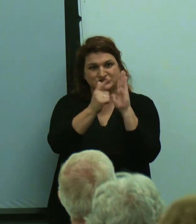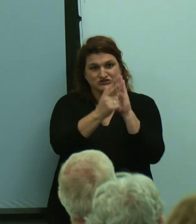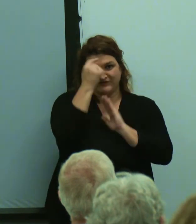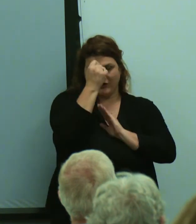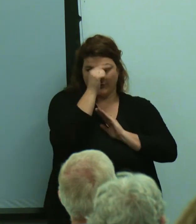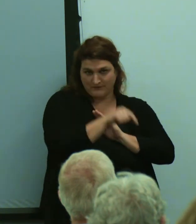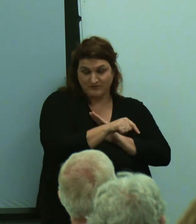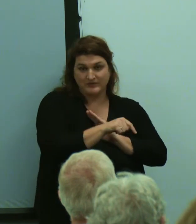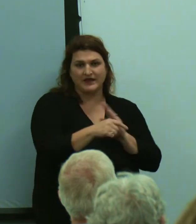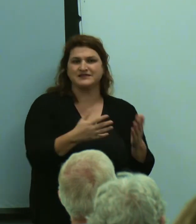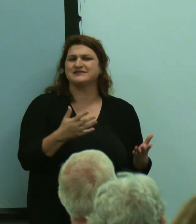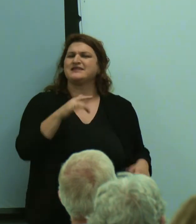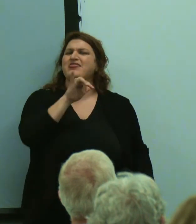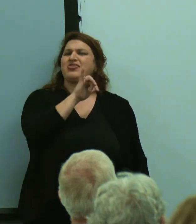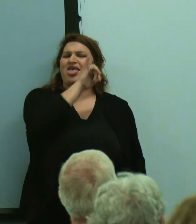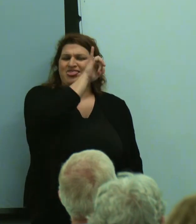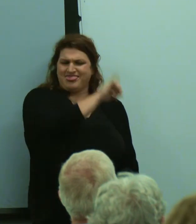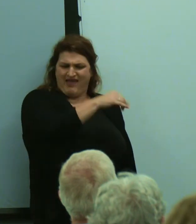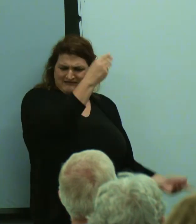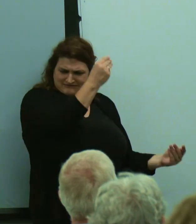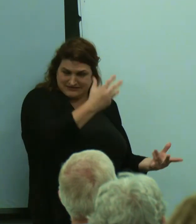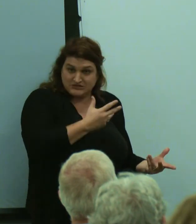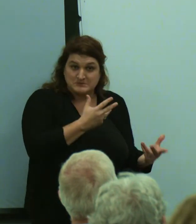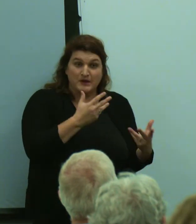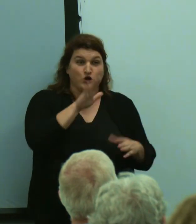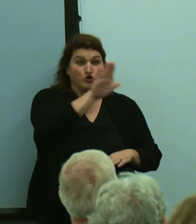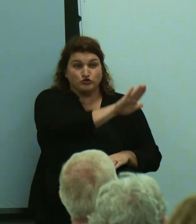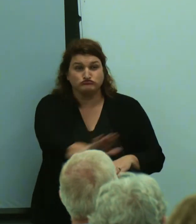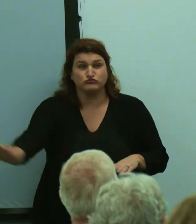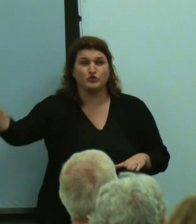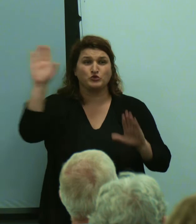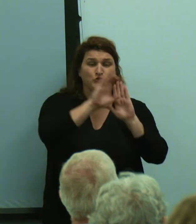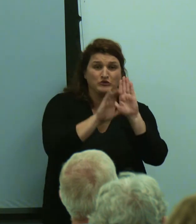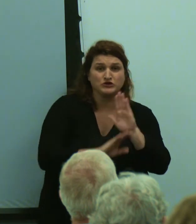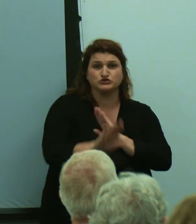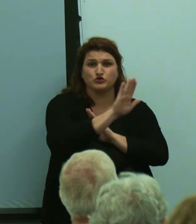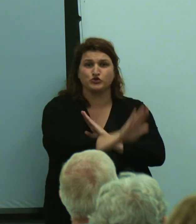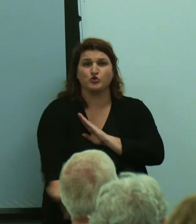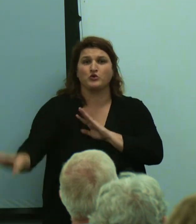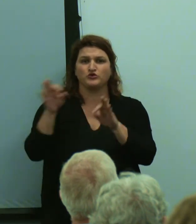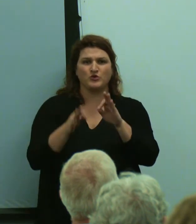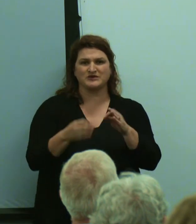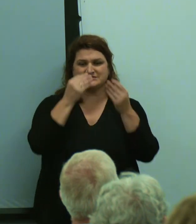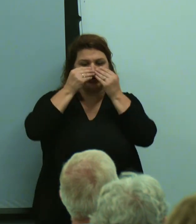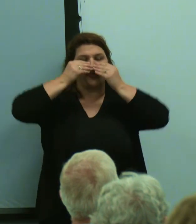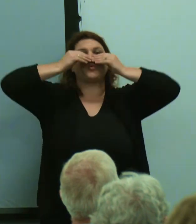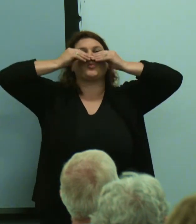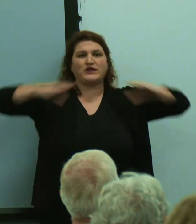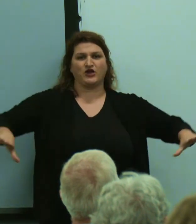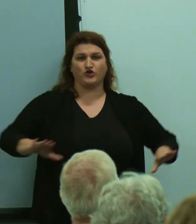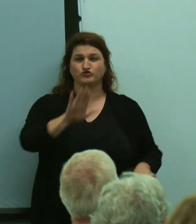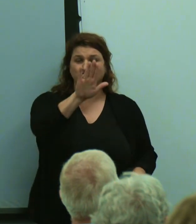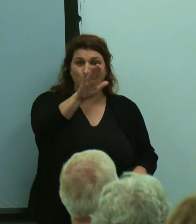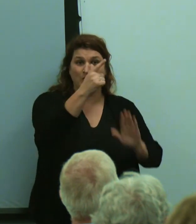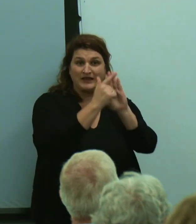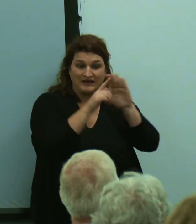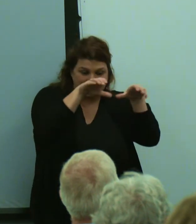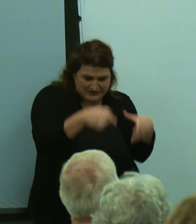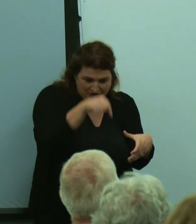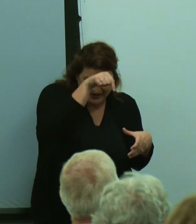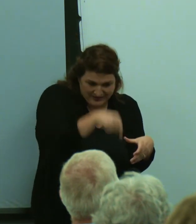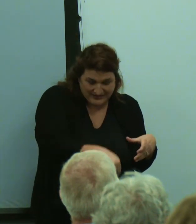your Constitution says, I don't care what your courts say, it's your legislature, our gerrymandered,